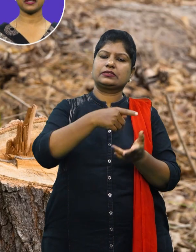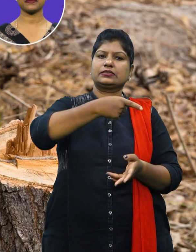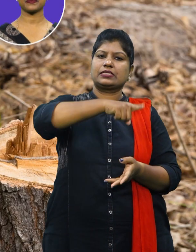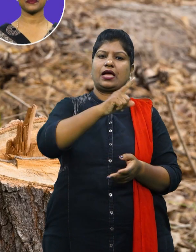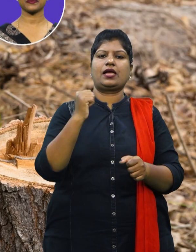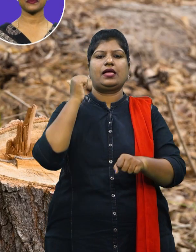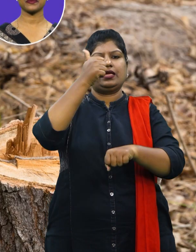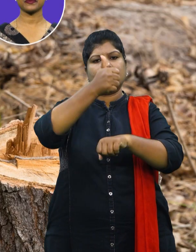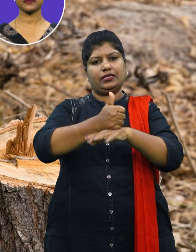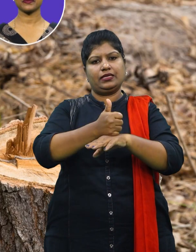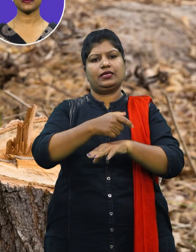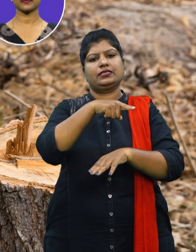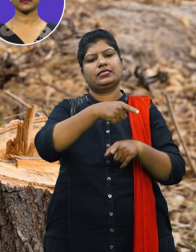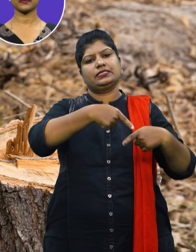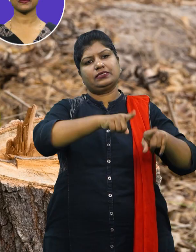itself.